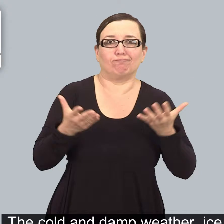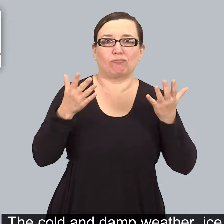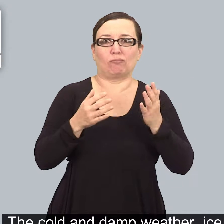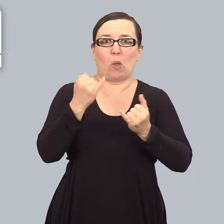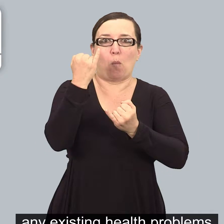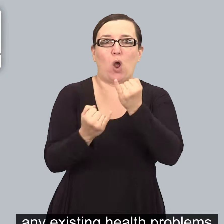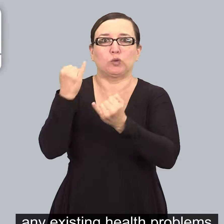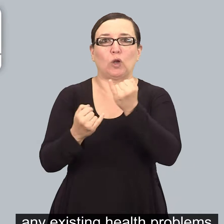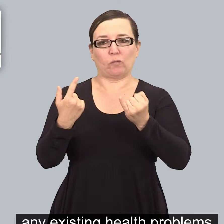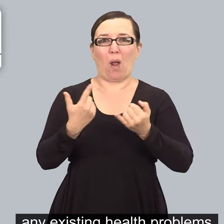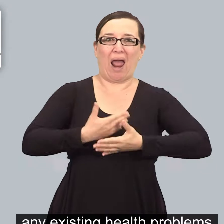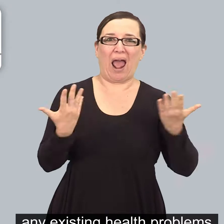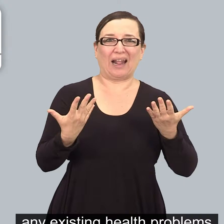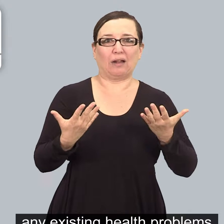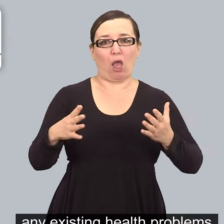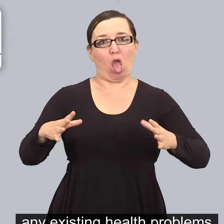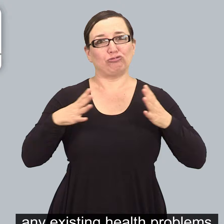any existing health problems